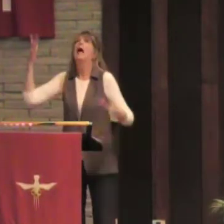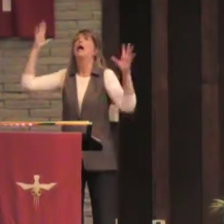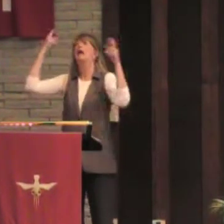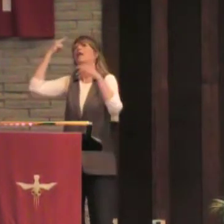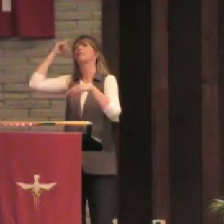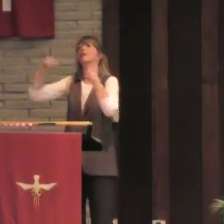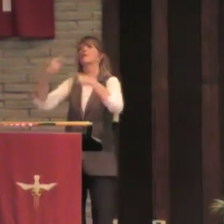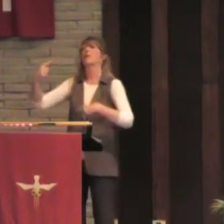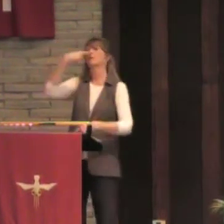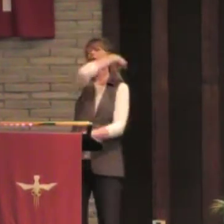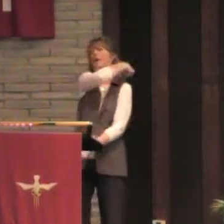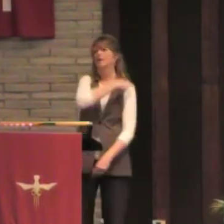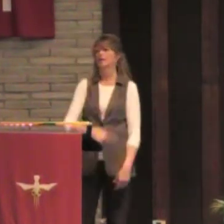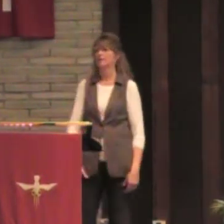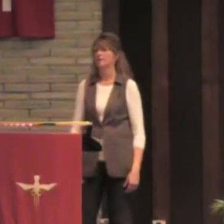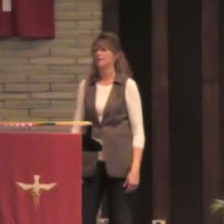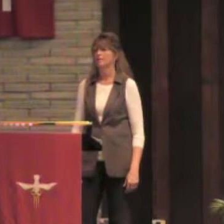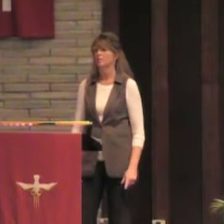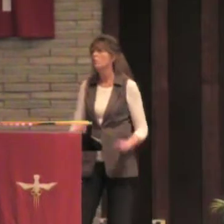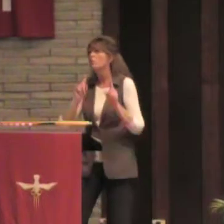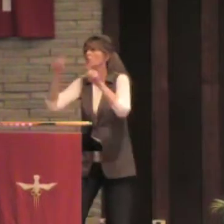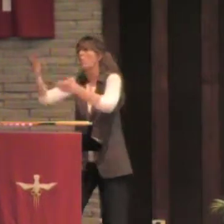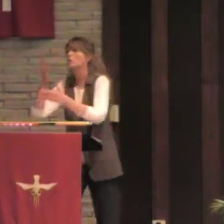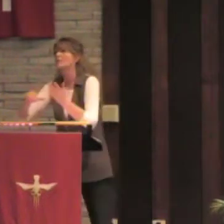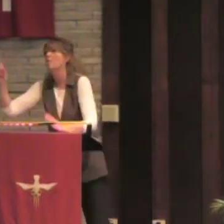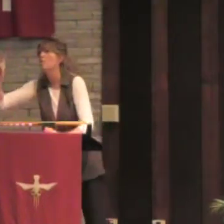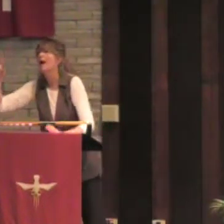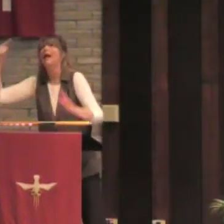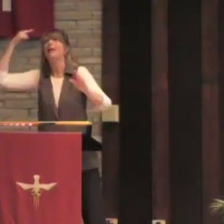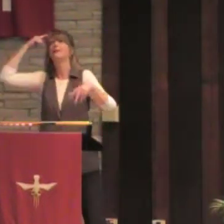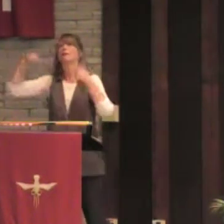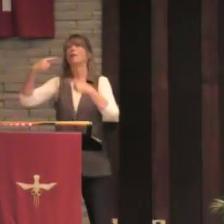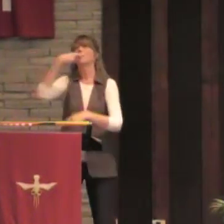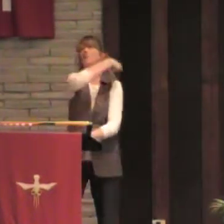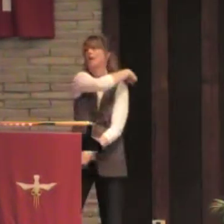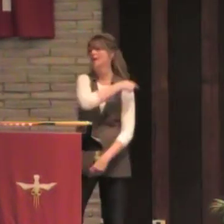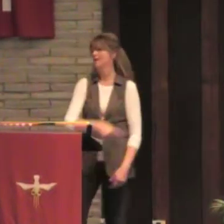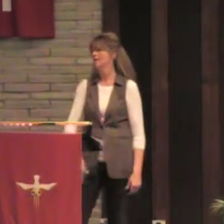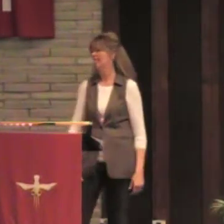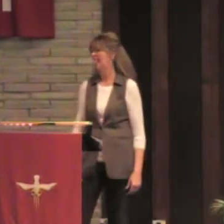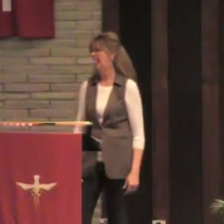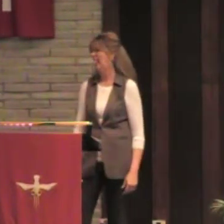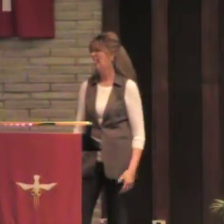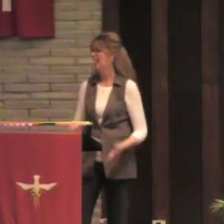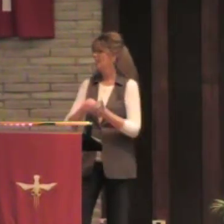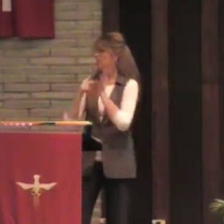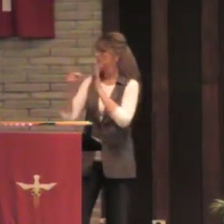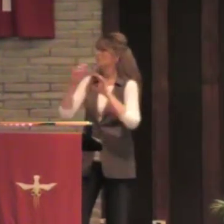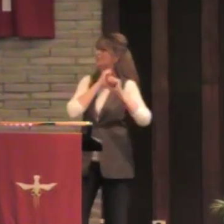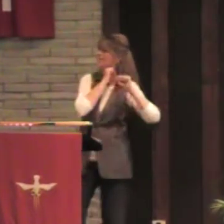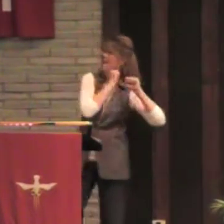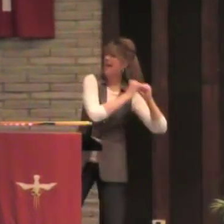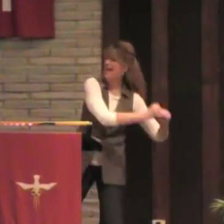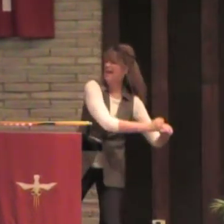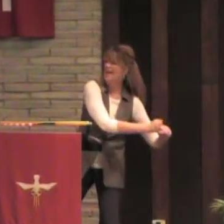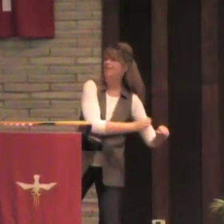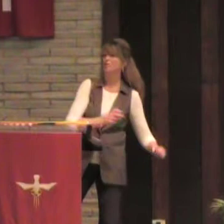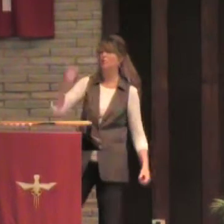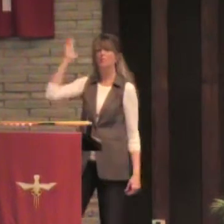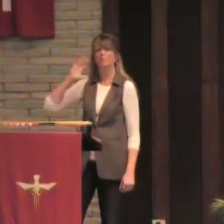in our minds. If we see something, it moves us right back to the past. If we smell something,